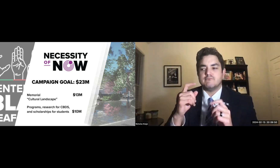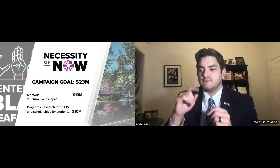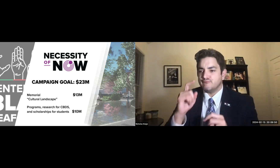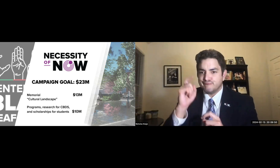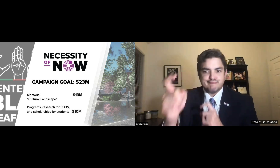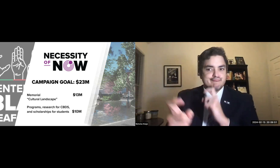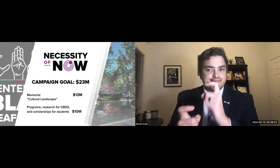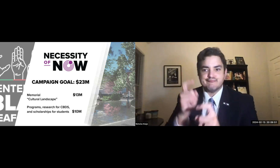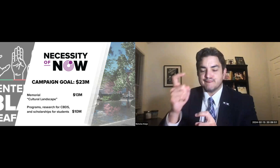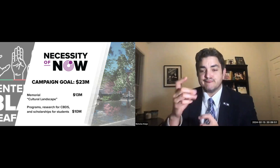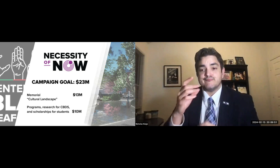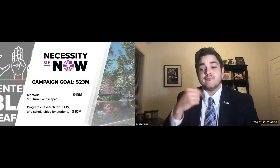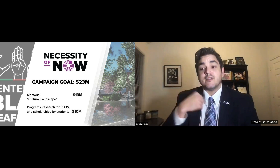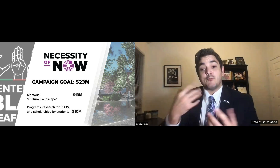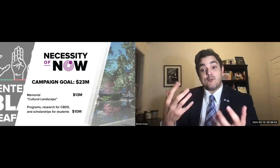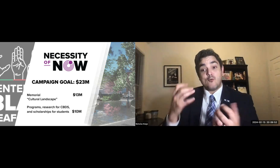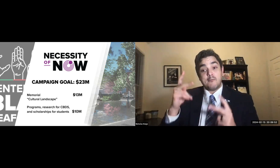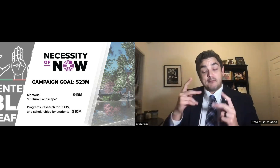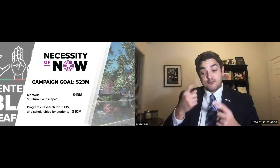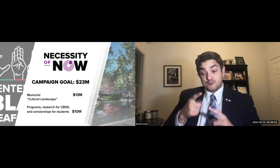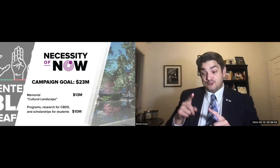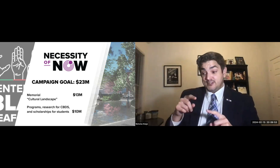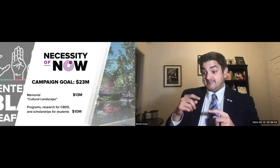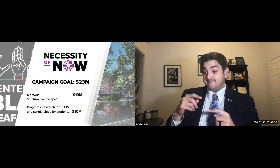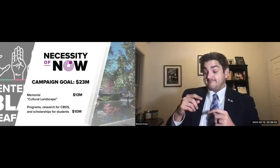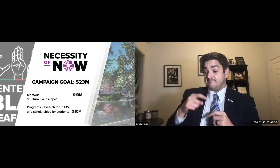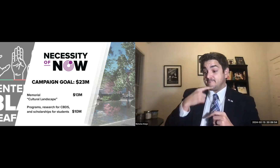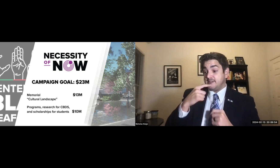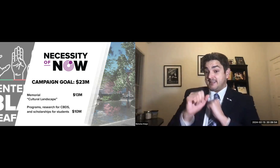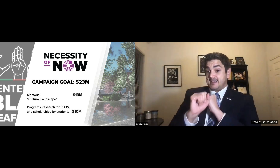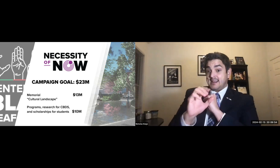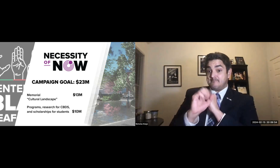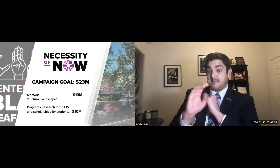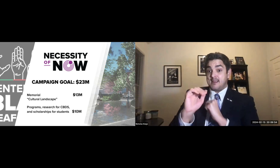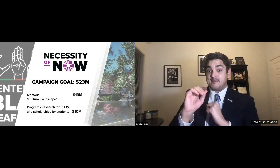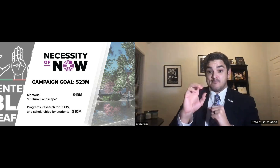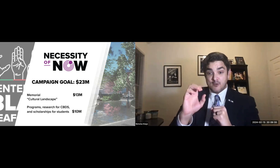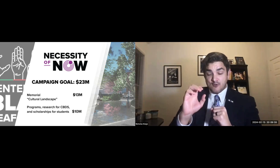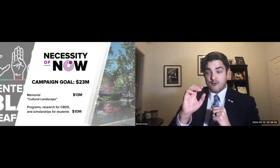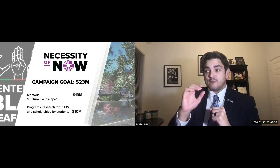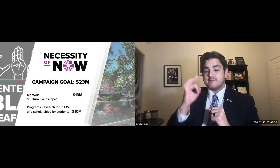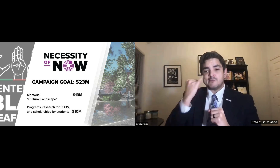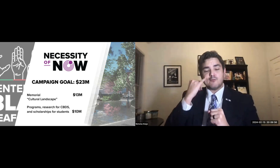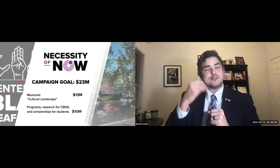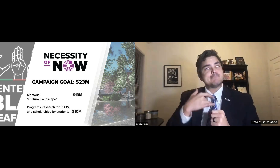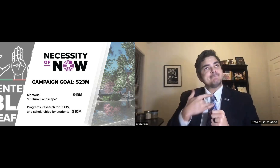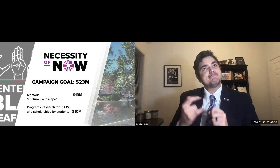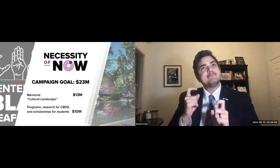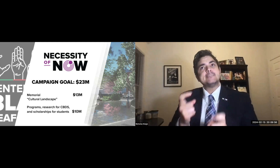we're talking about it. We're really encouraging people to continue to give to this campaign.